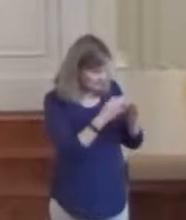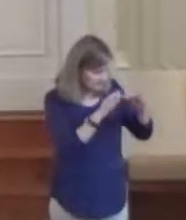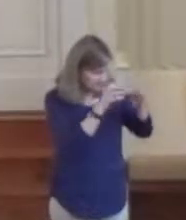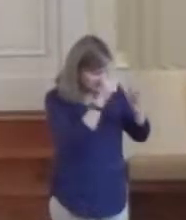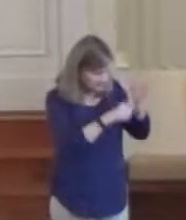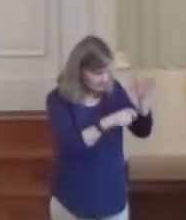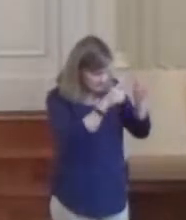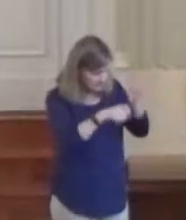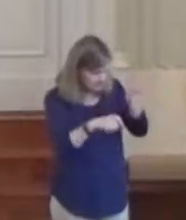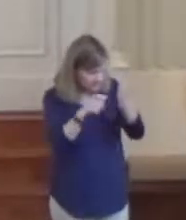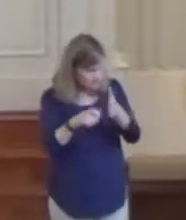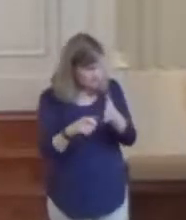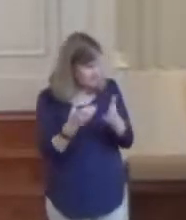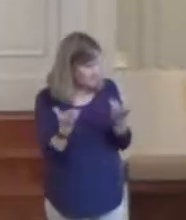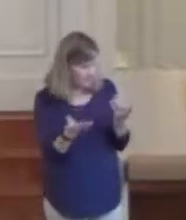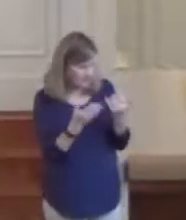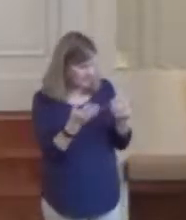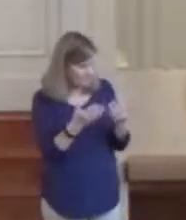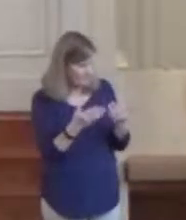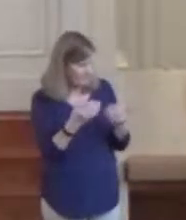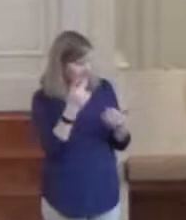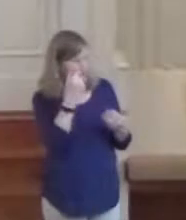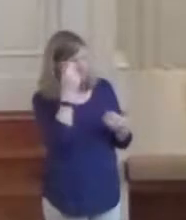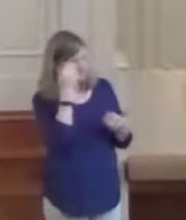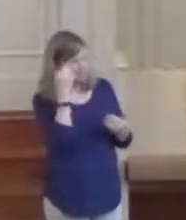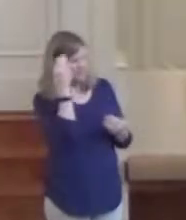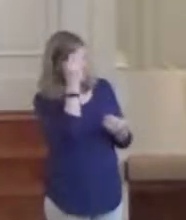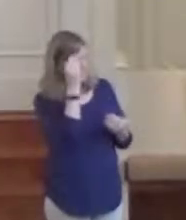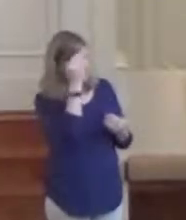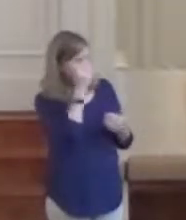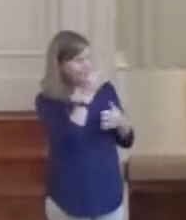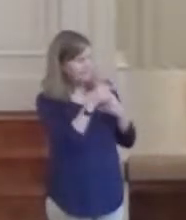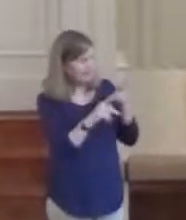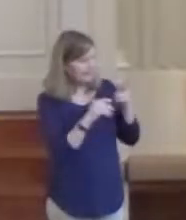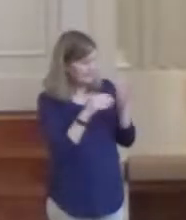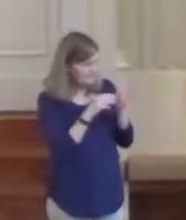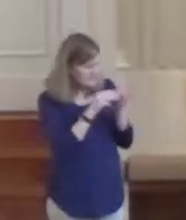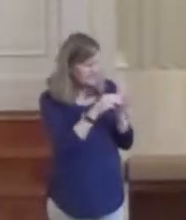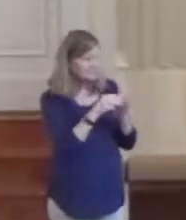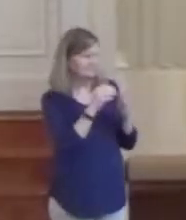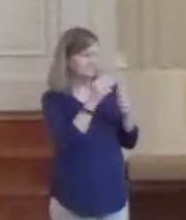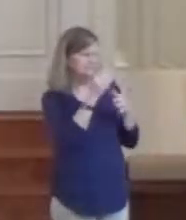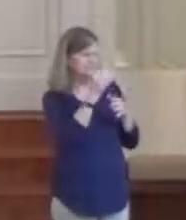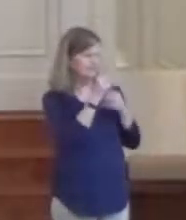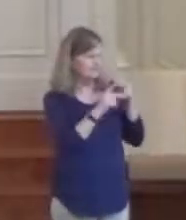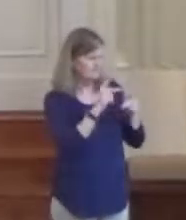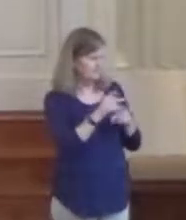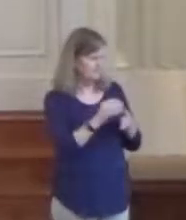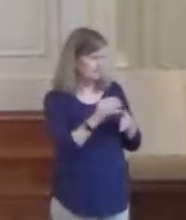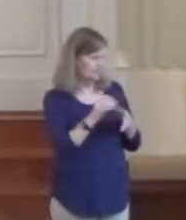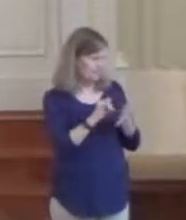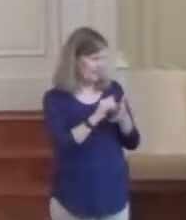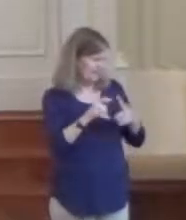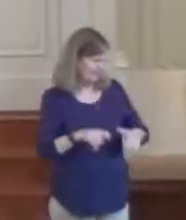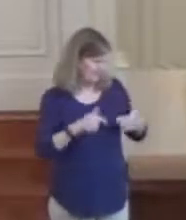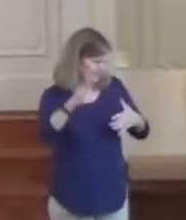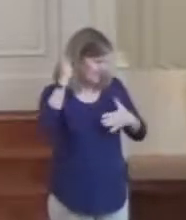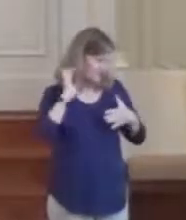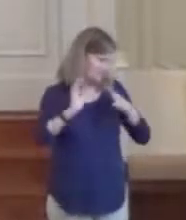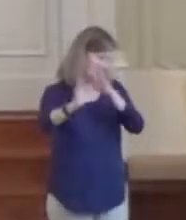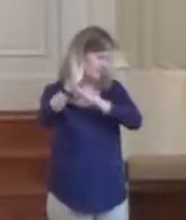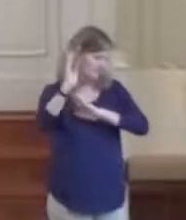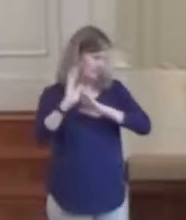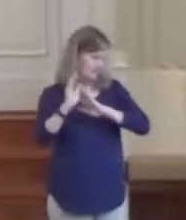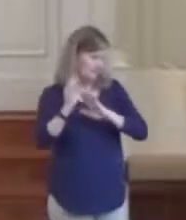of millions of people that have come before us and to allow those words, that language, those texts, that Scripture to